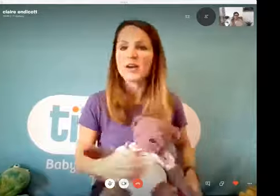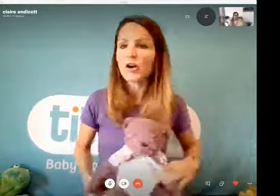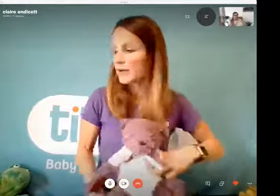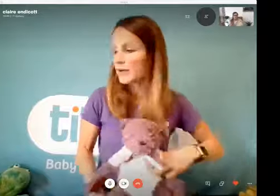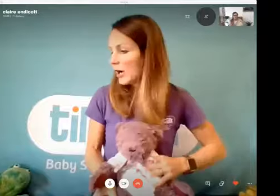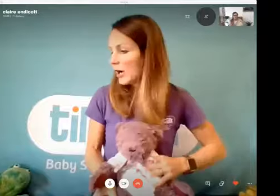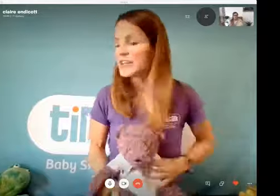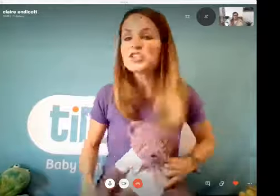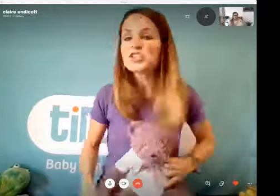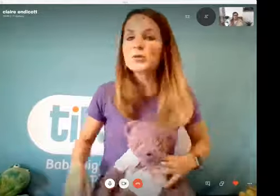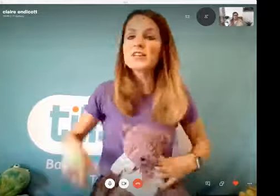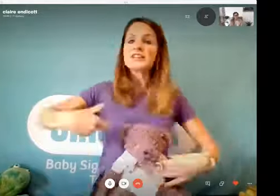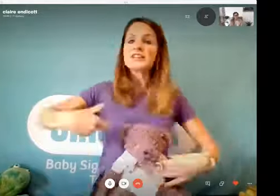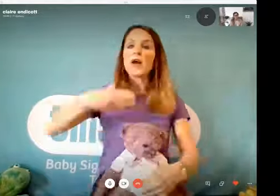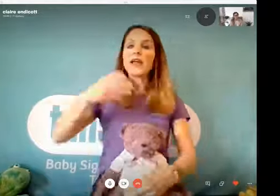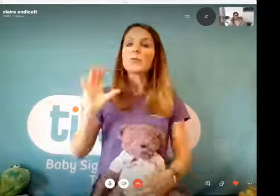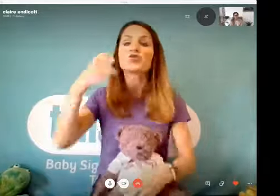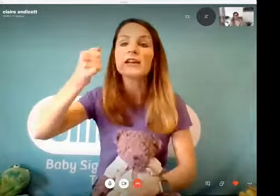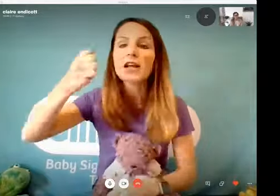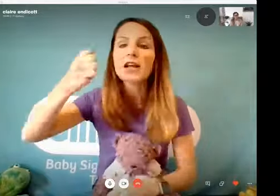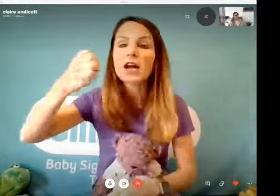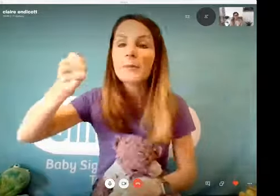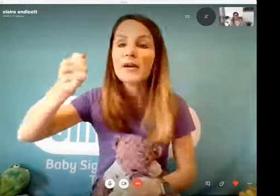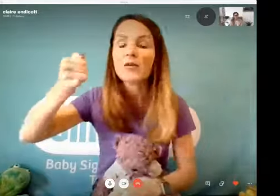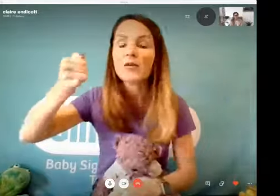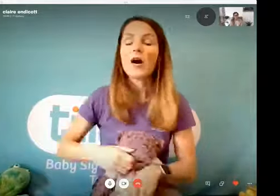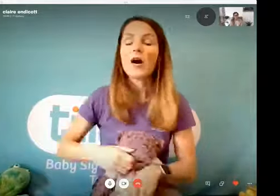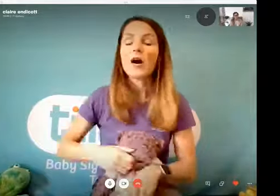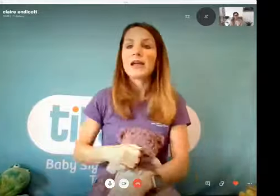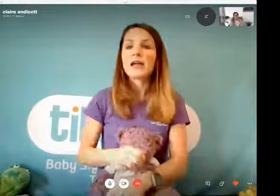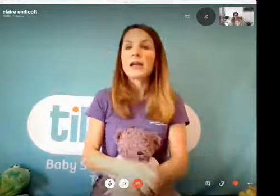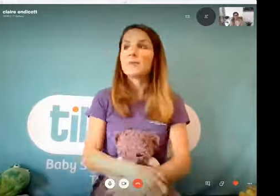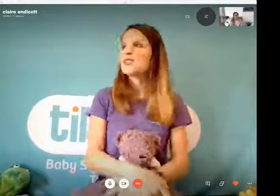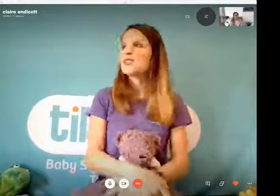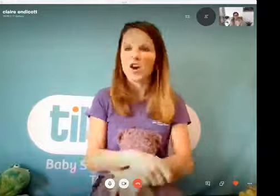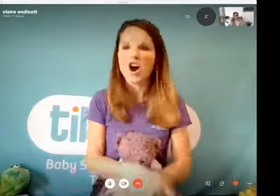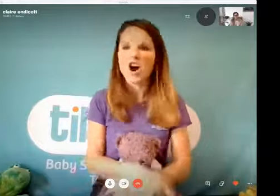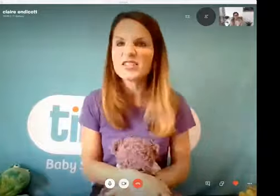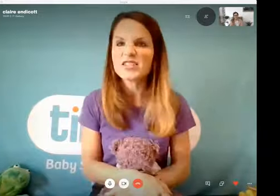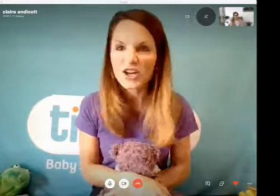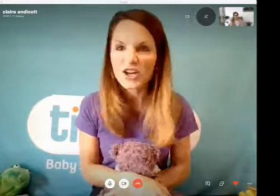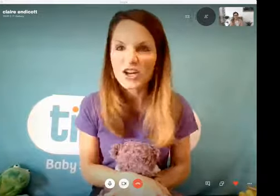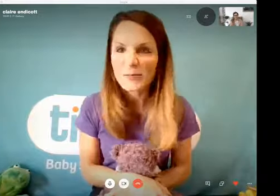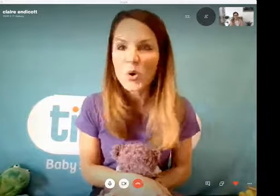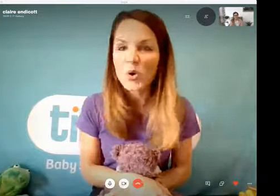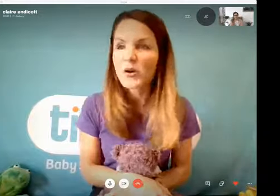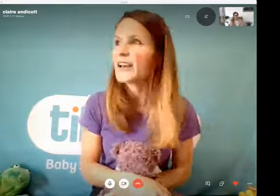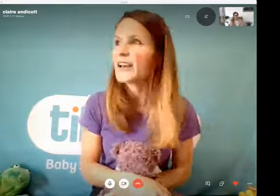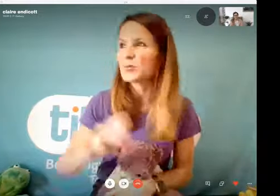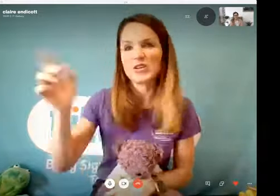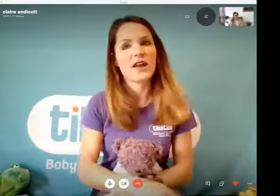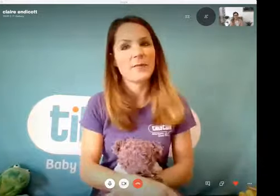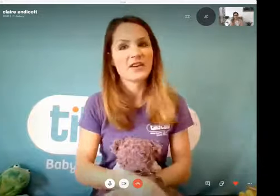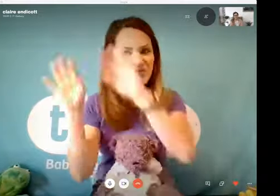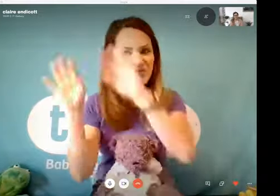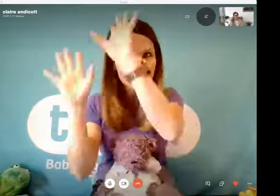We're going to do This Is the Way We Drink Our Milk. Let's do it on a hot and sunny morning. Let's wish for it because it's raining